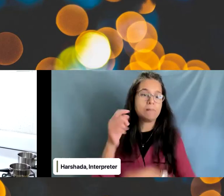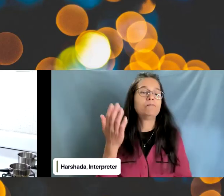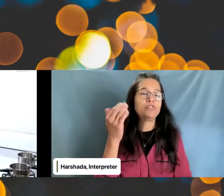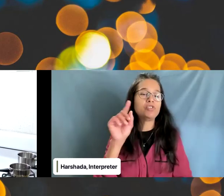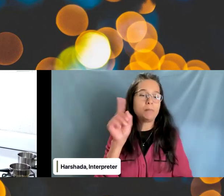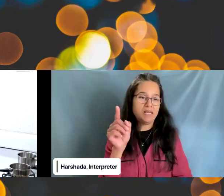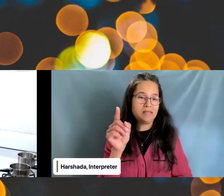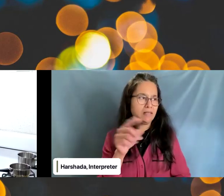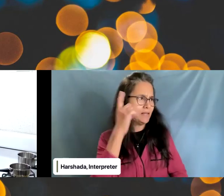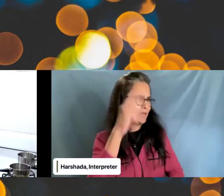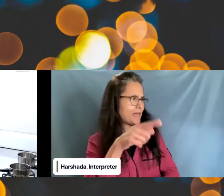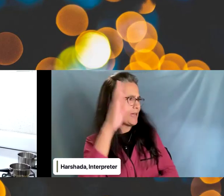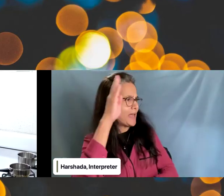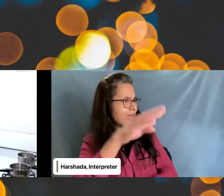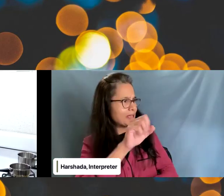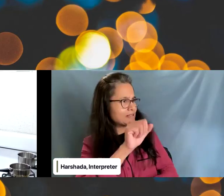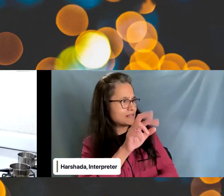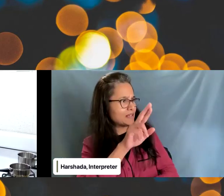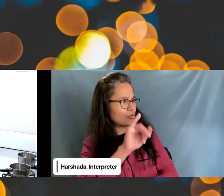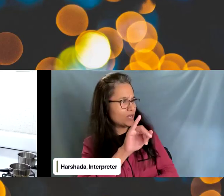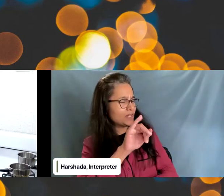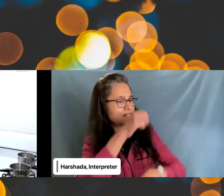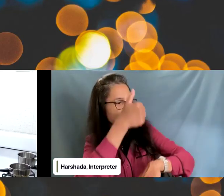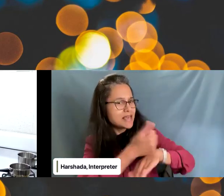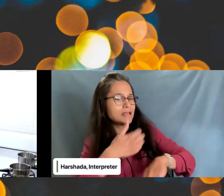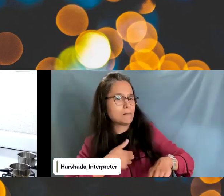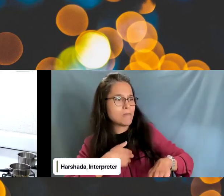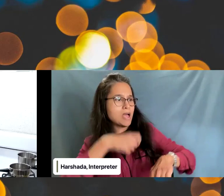Hey Siri, set a timer for 15 minutes.